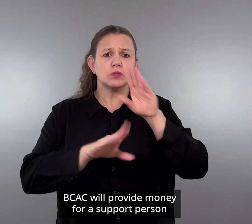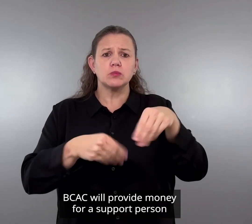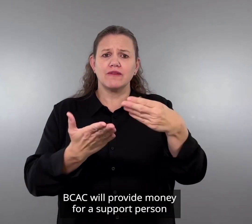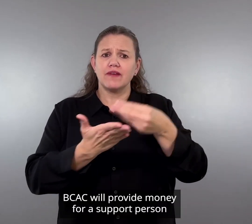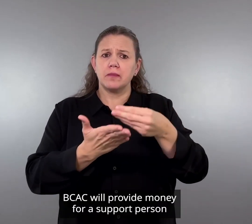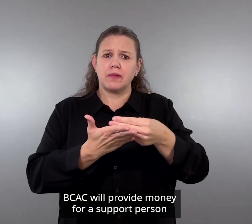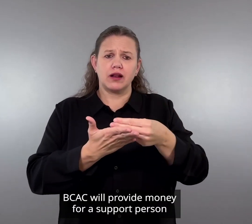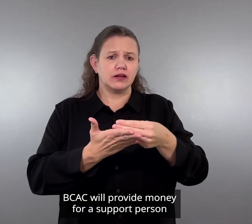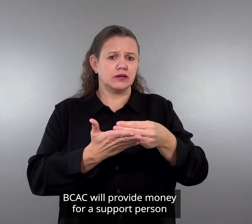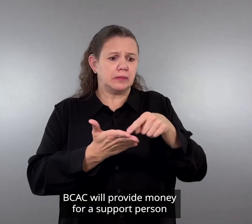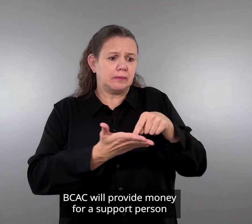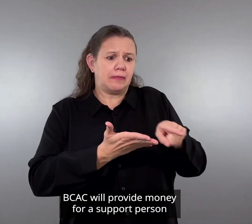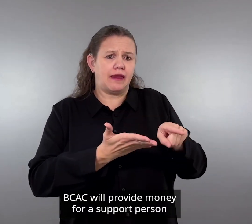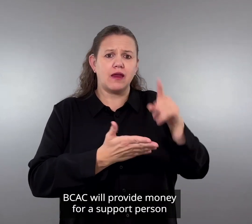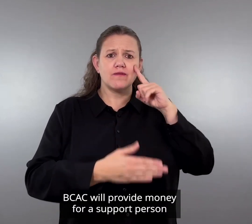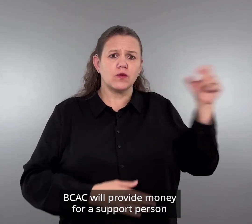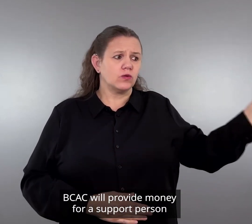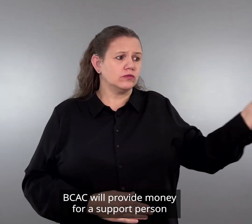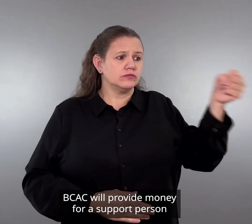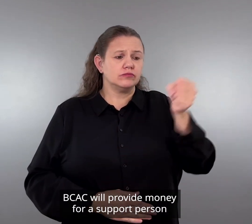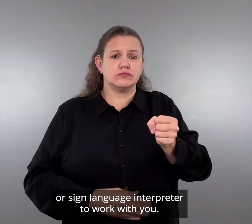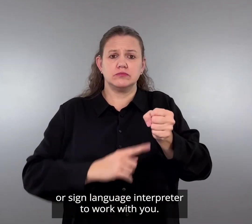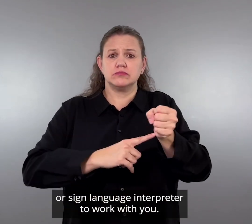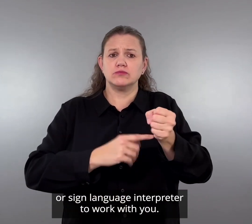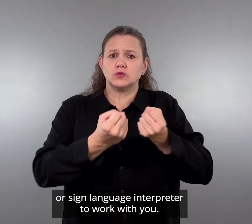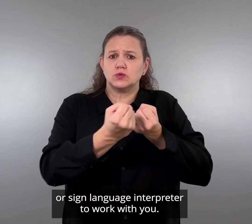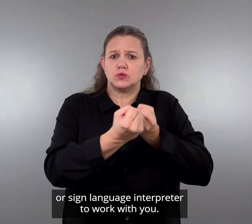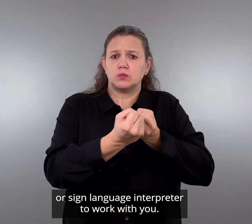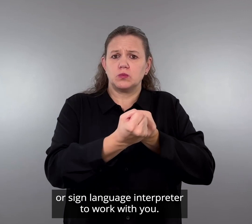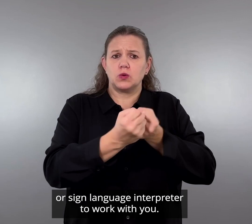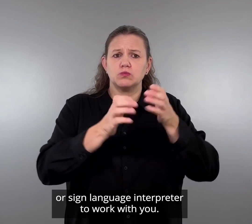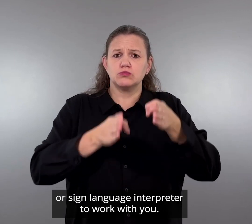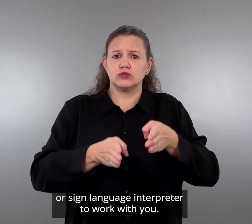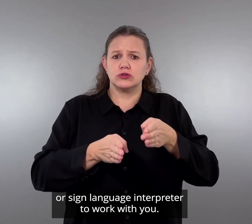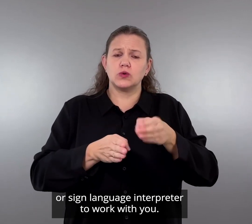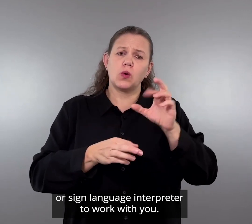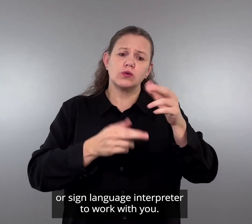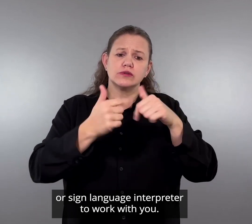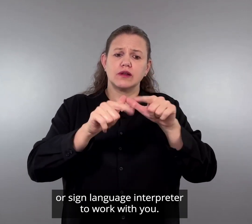BCAC will provide money for a support person or sign language interpreter to work with you.